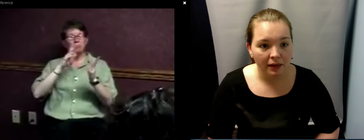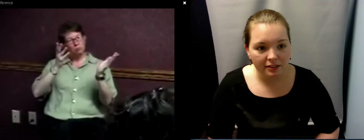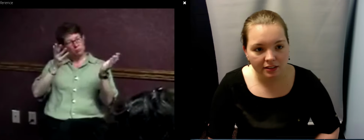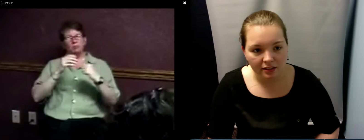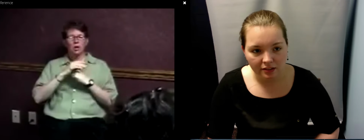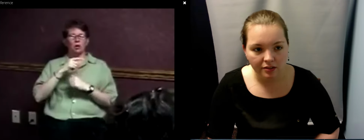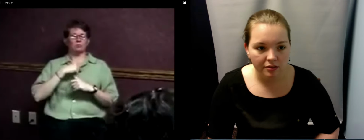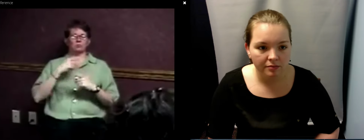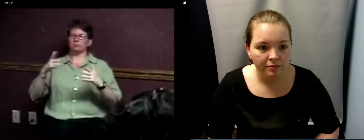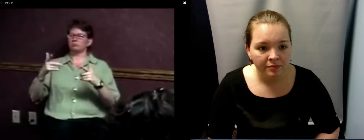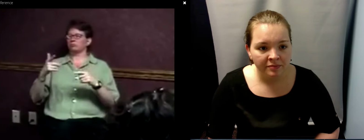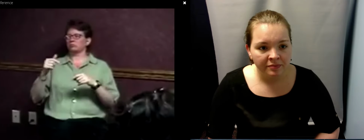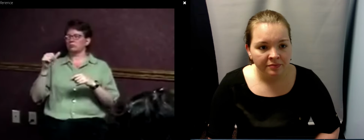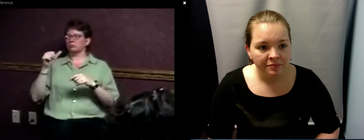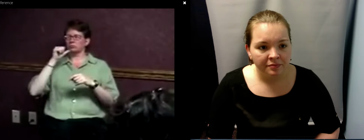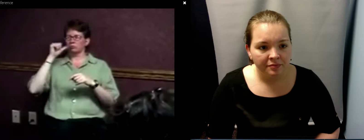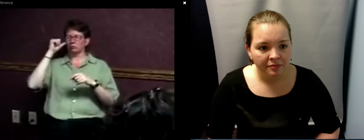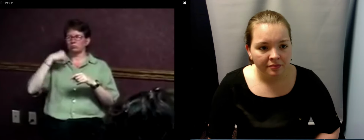like past tense, or